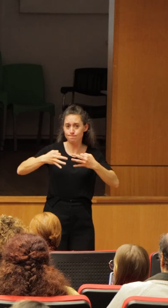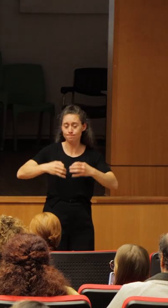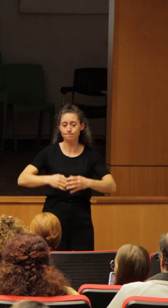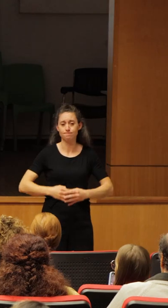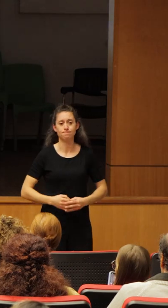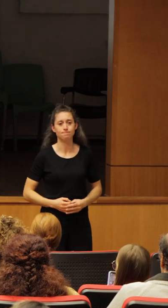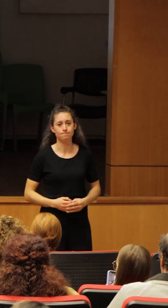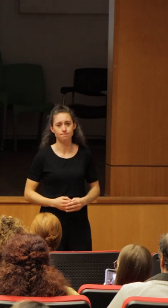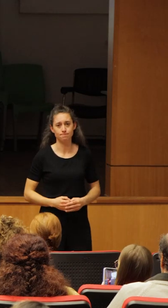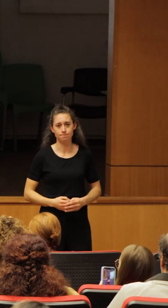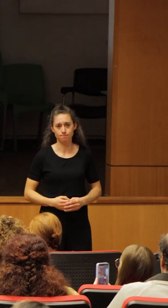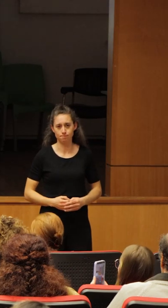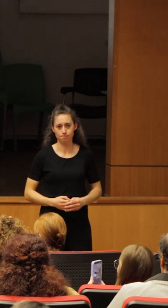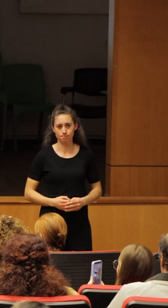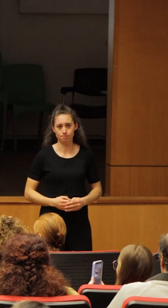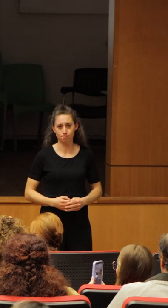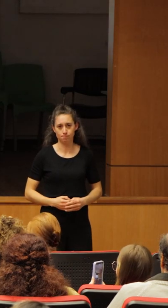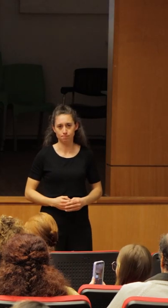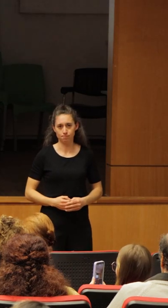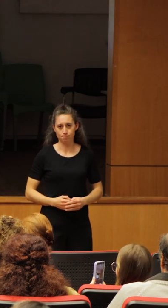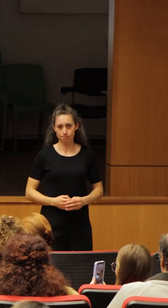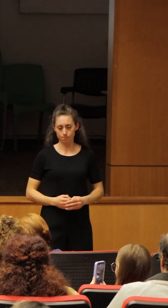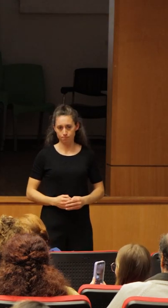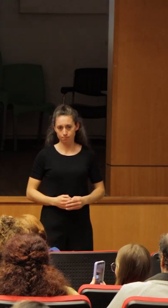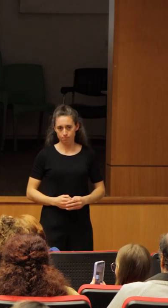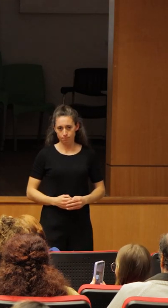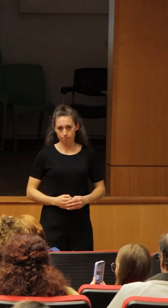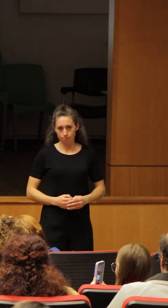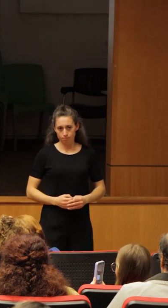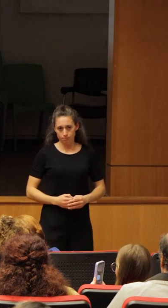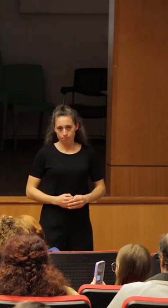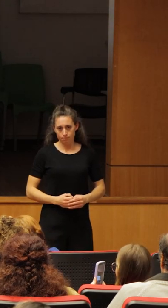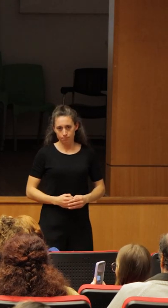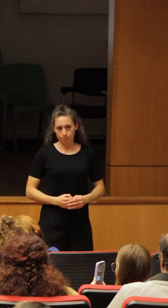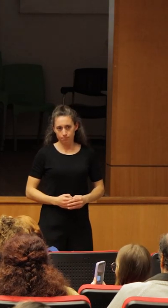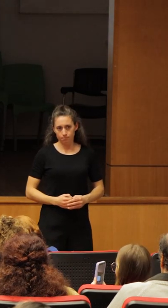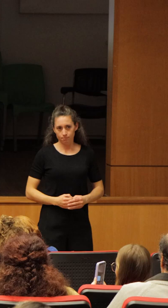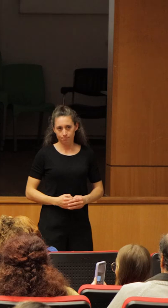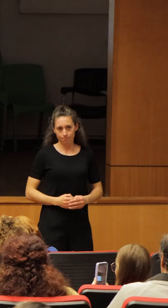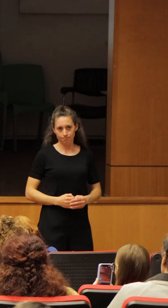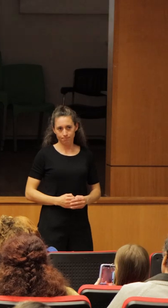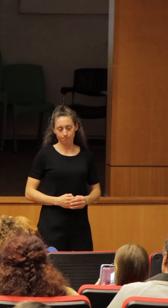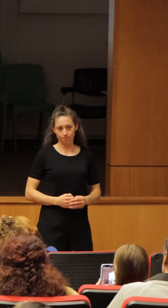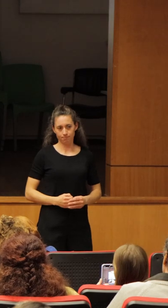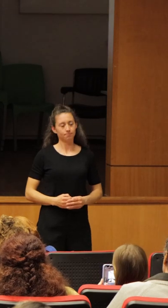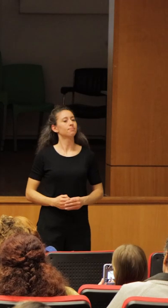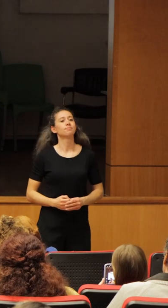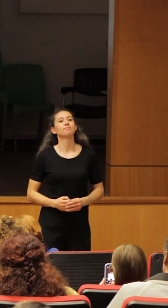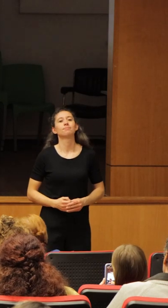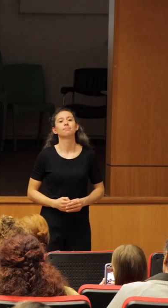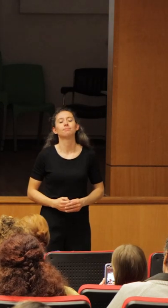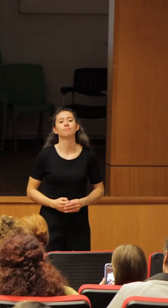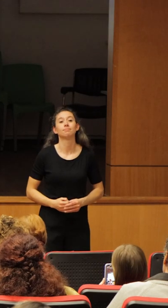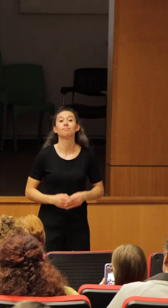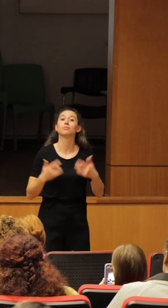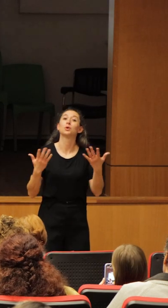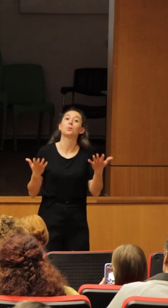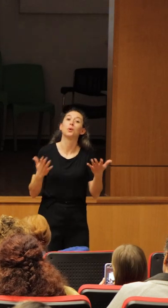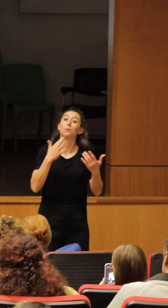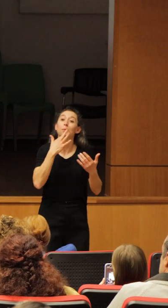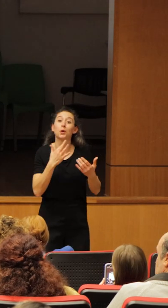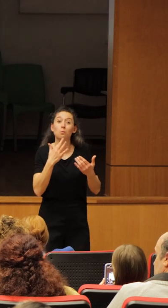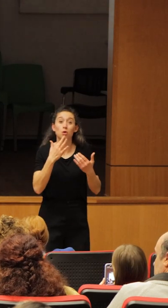any of you would like at the end to ask any questions about any of that, so then just keep your questions to the end. Y bueno, si a